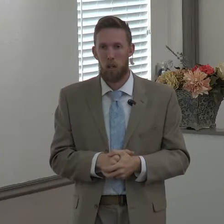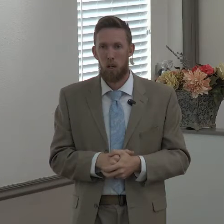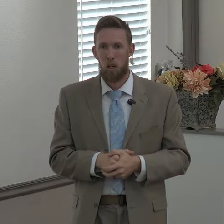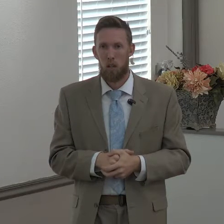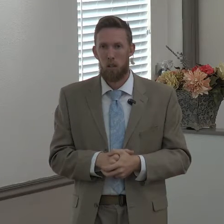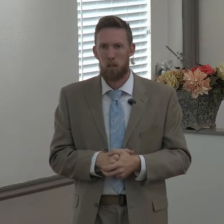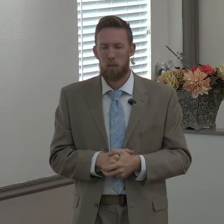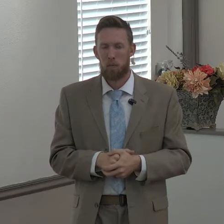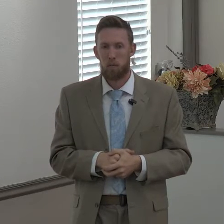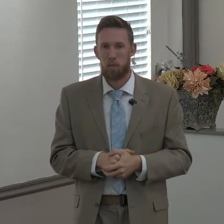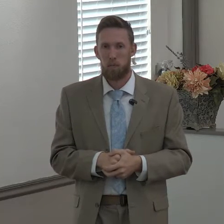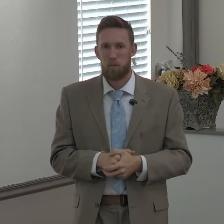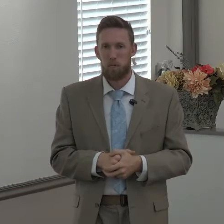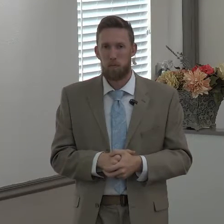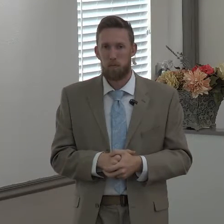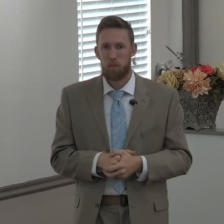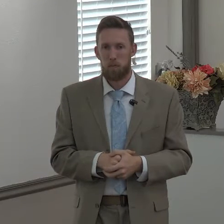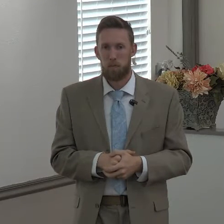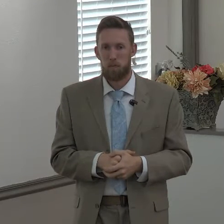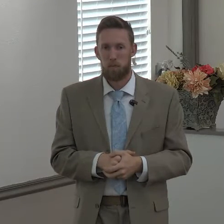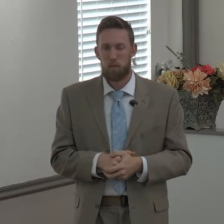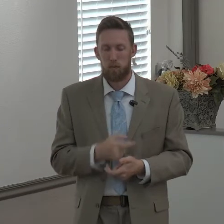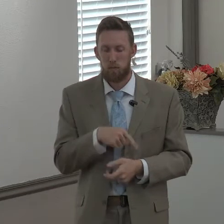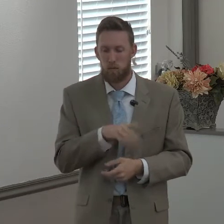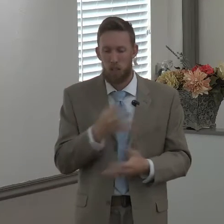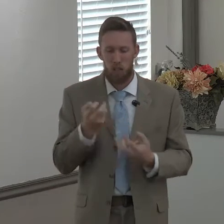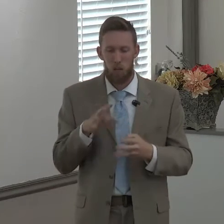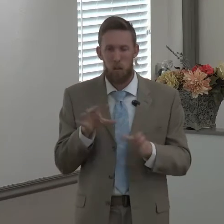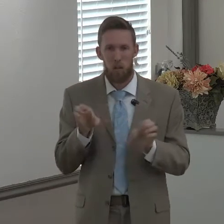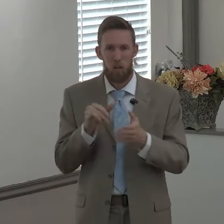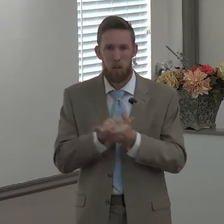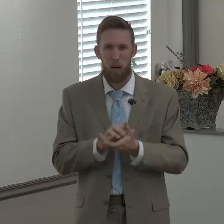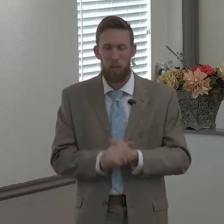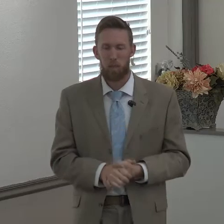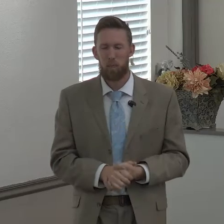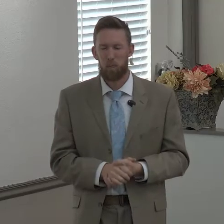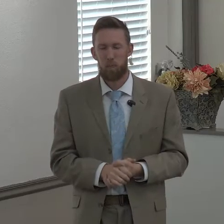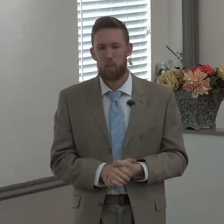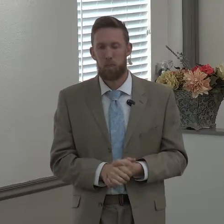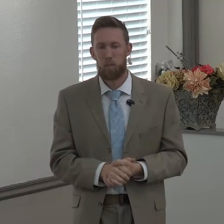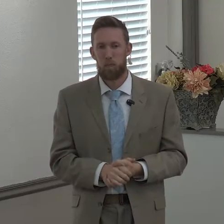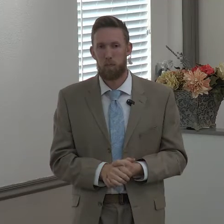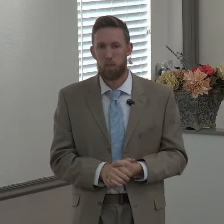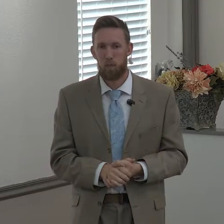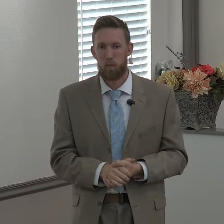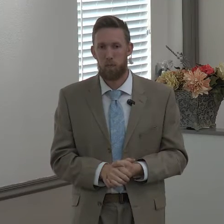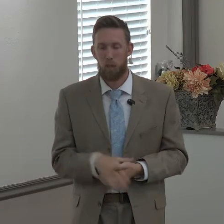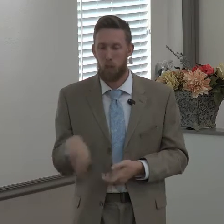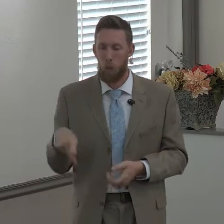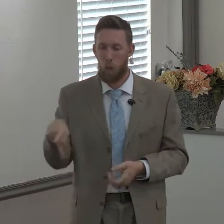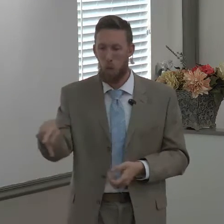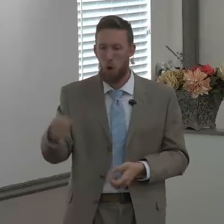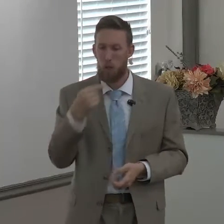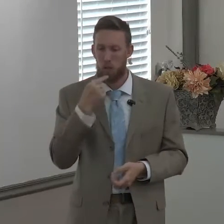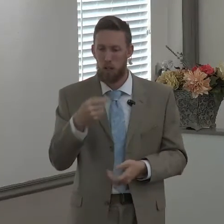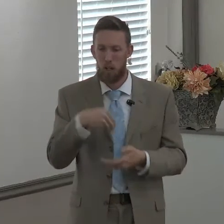But the sacrificial love and the grace that it comes with sacrificial love,